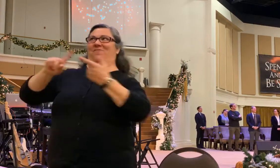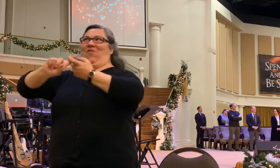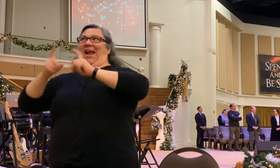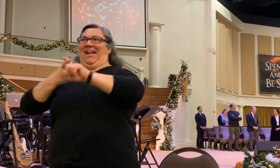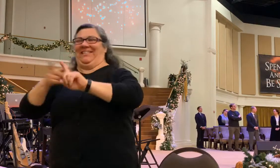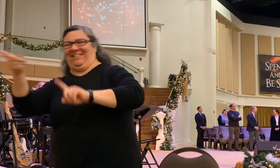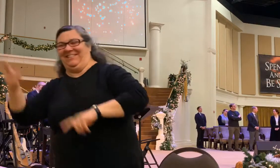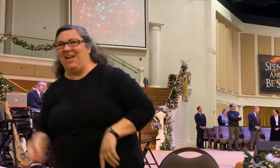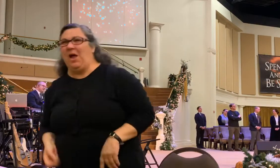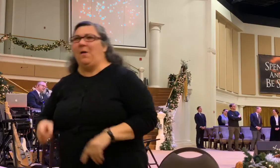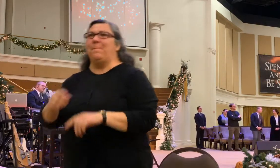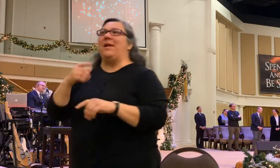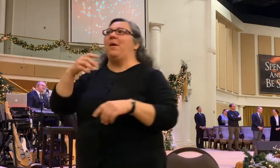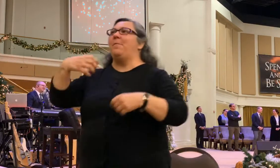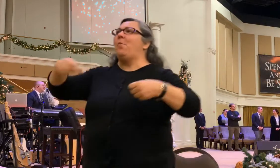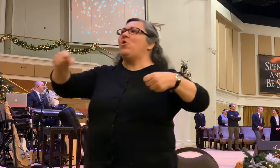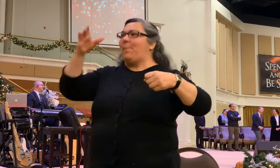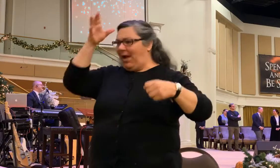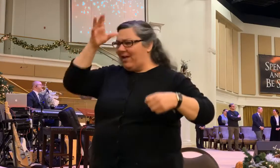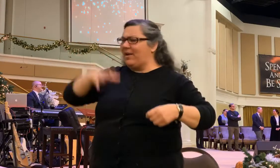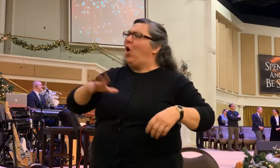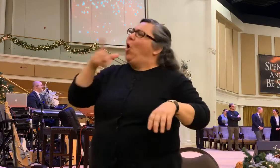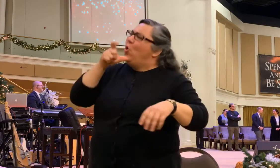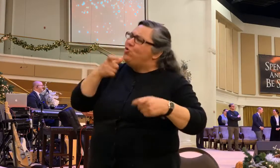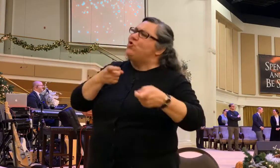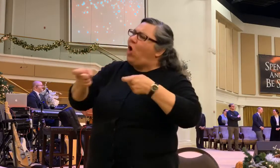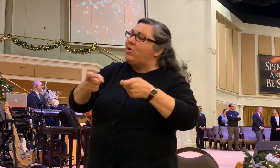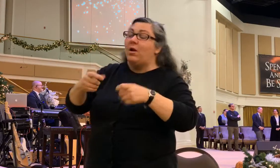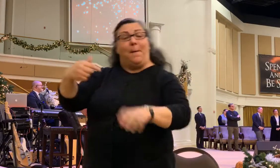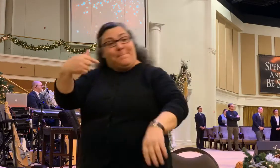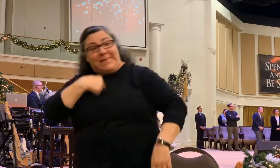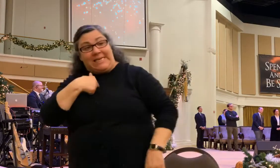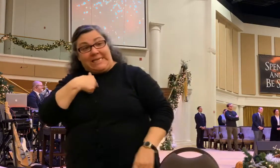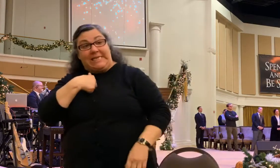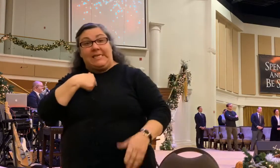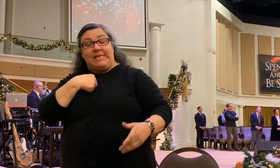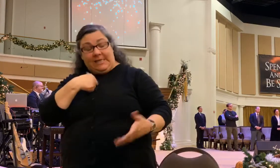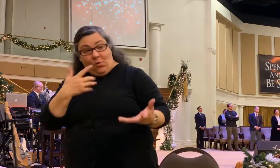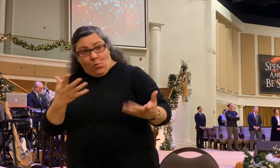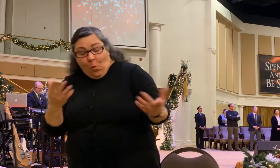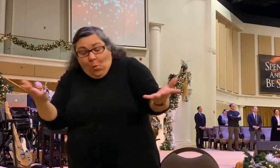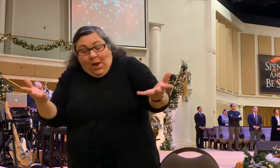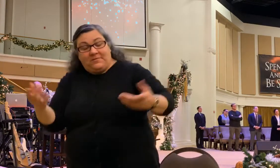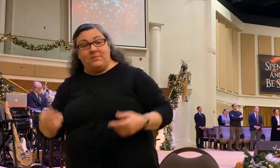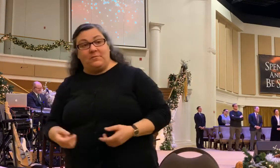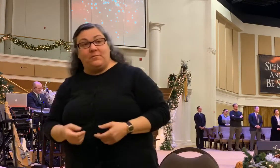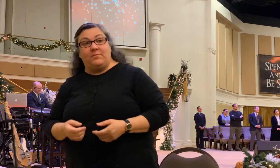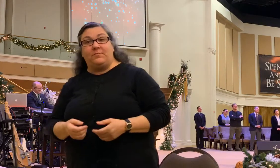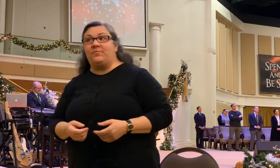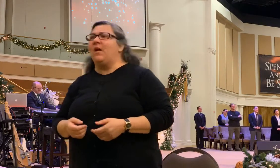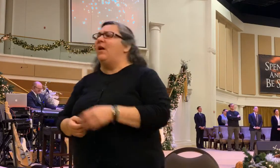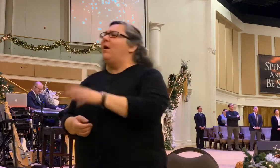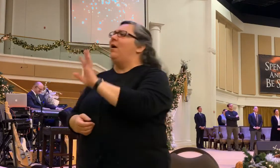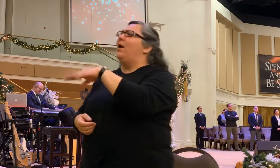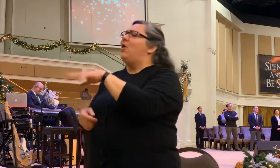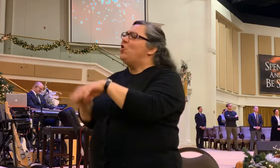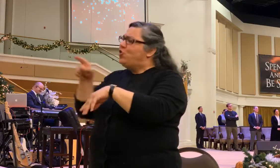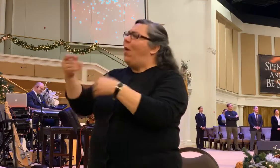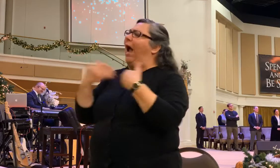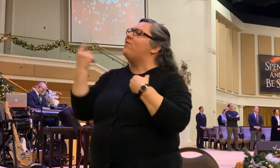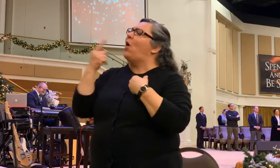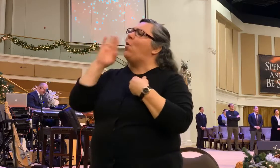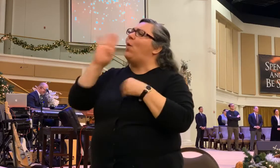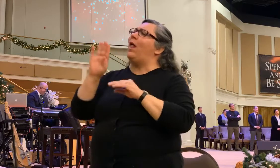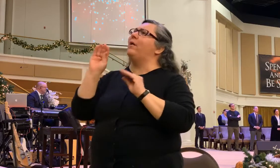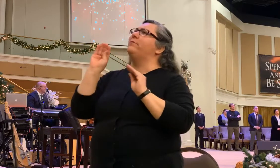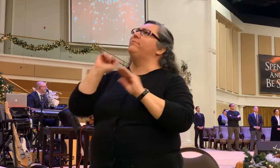He said, no, really, who's in charge? I said, me, I'm in charge. Quit messing around. He said, you got somebody to install those